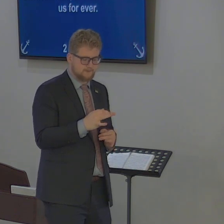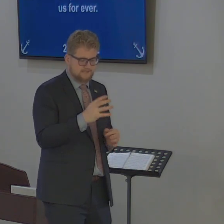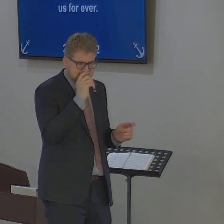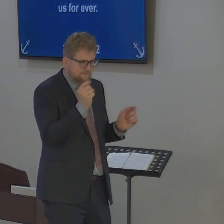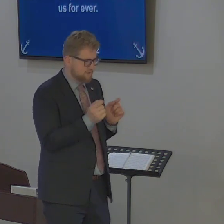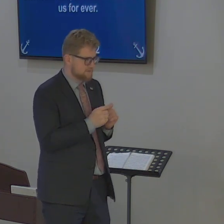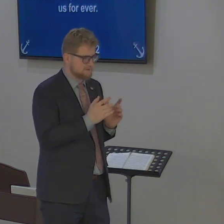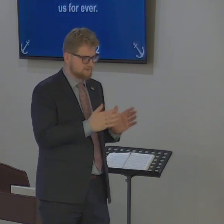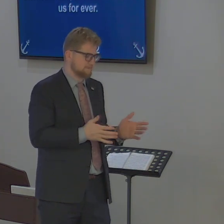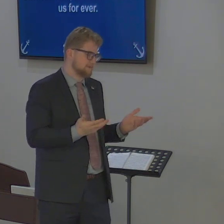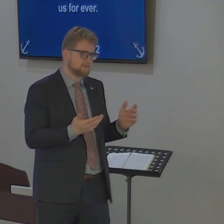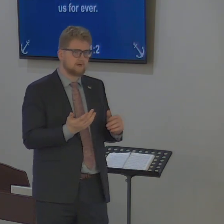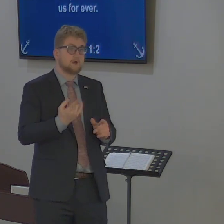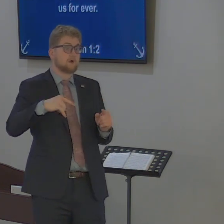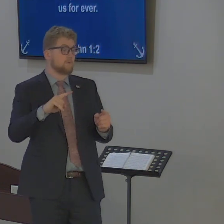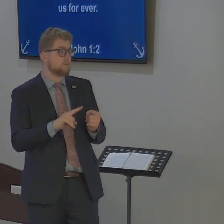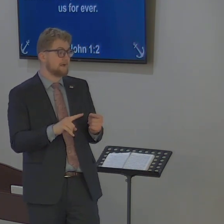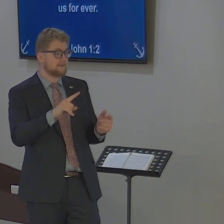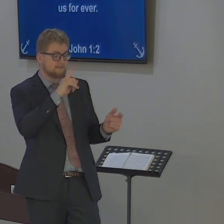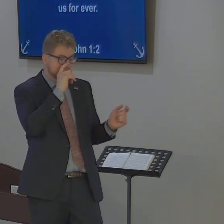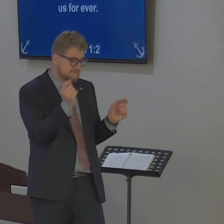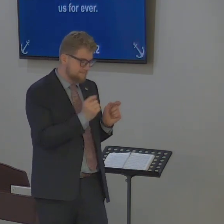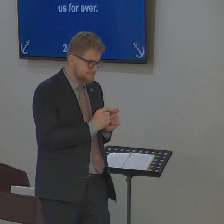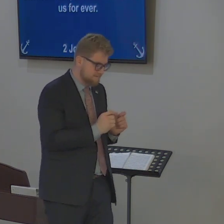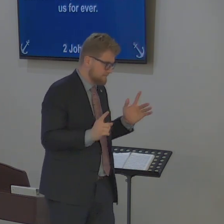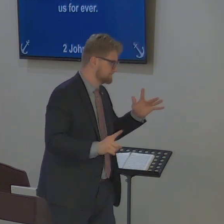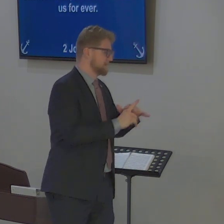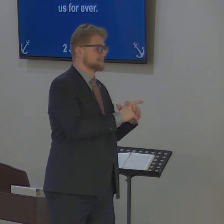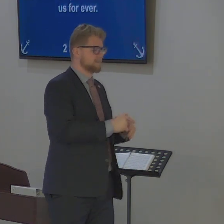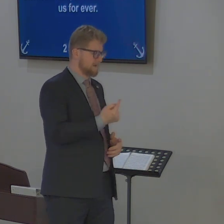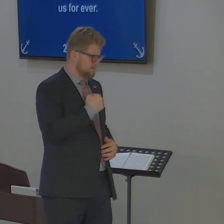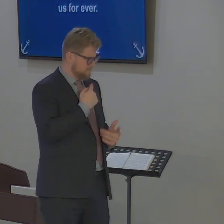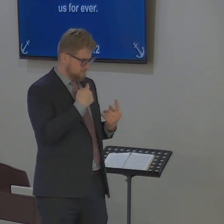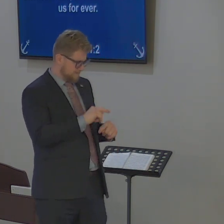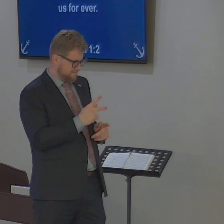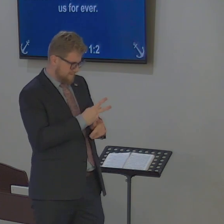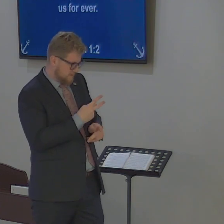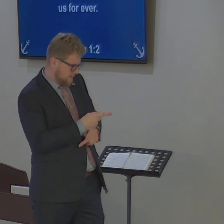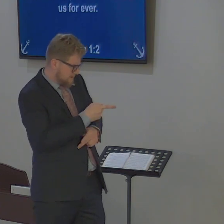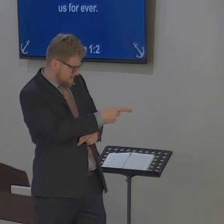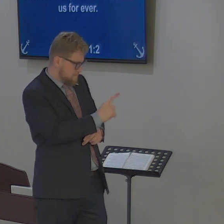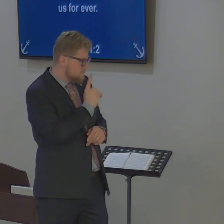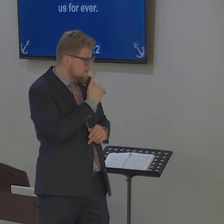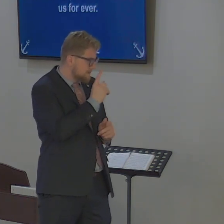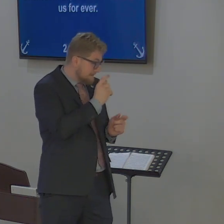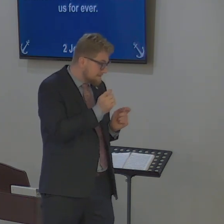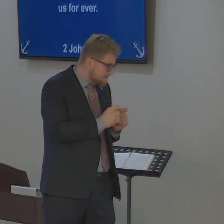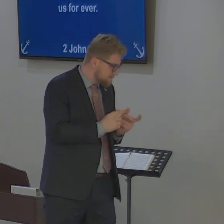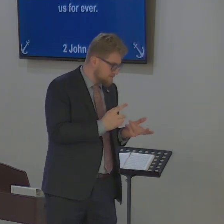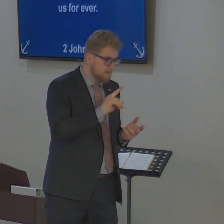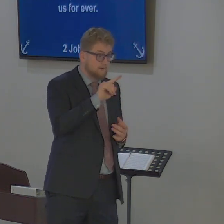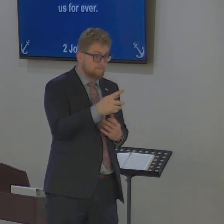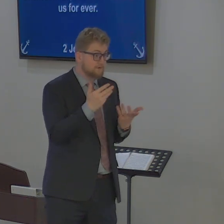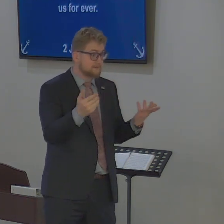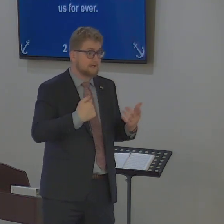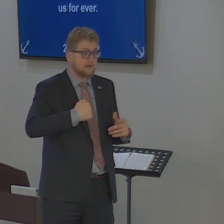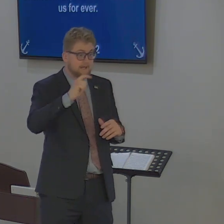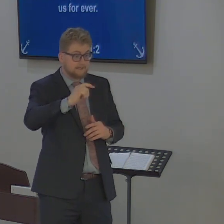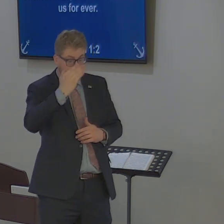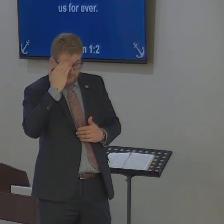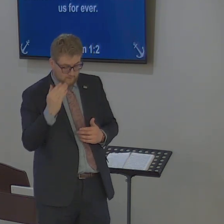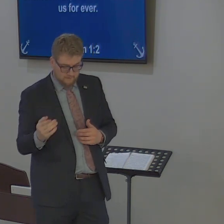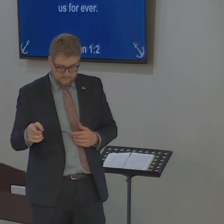pops up or I'm trying to recognize this deceiver or recognize this deception, the very first thing I need to know is understand, well, I have